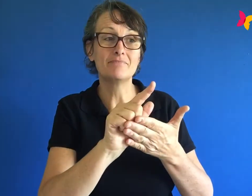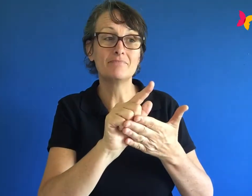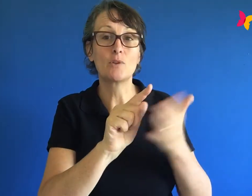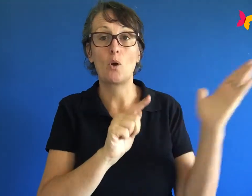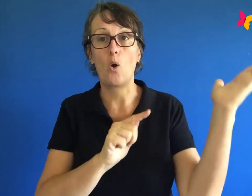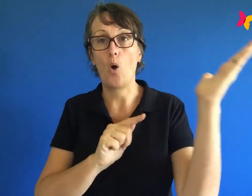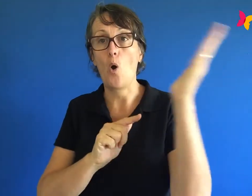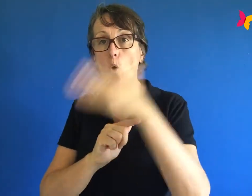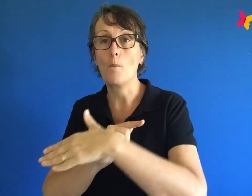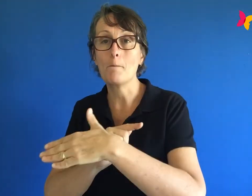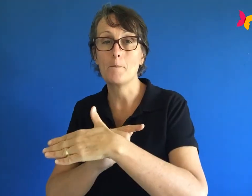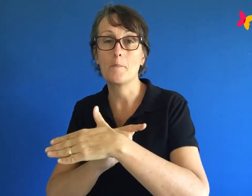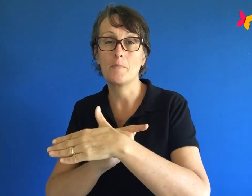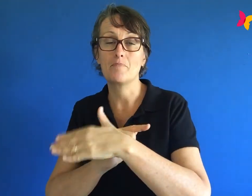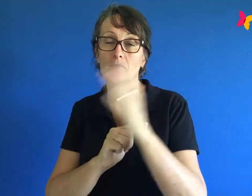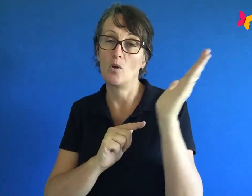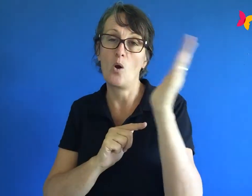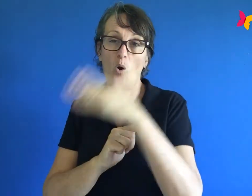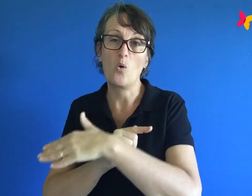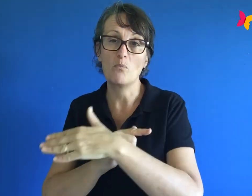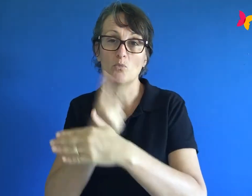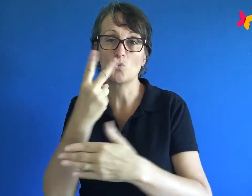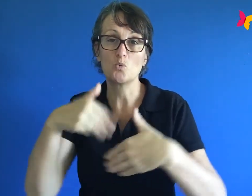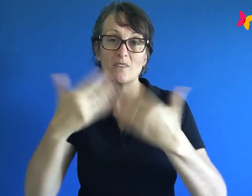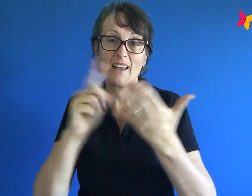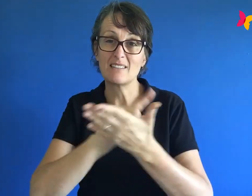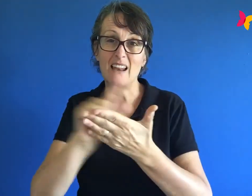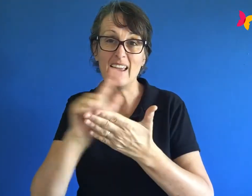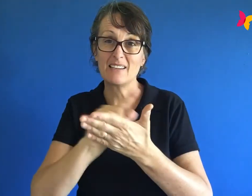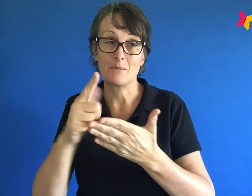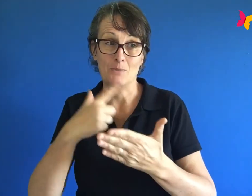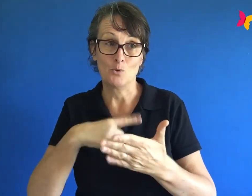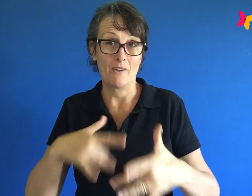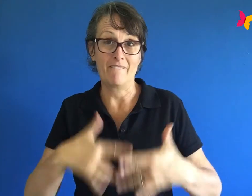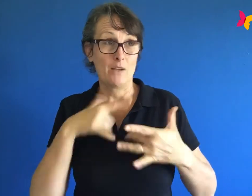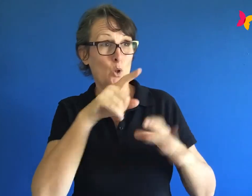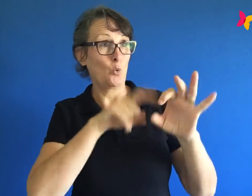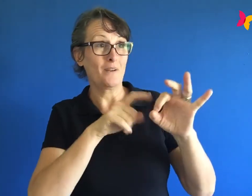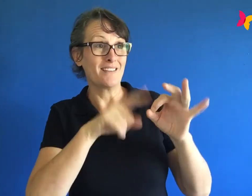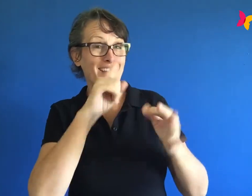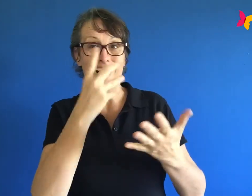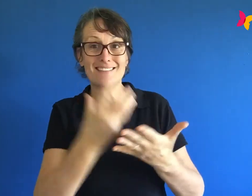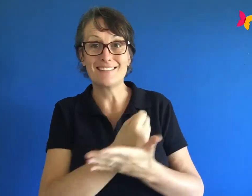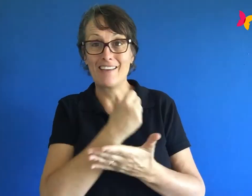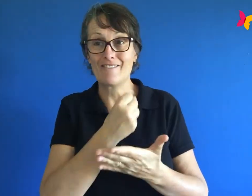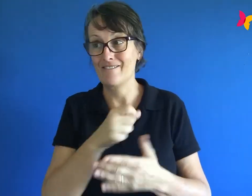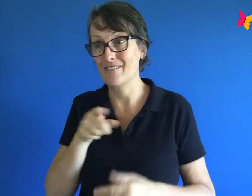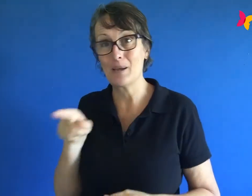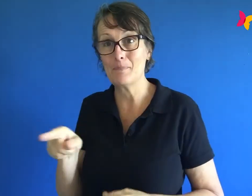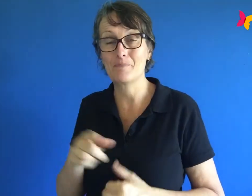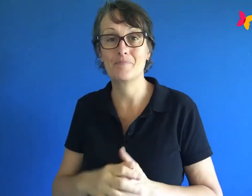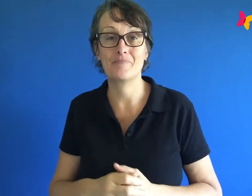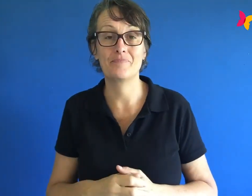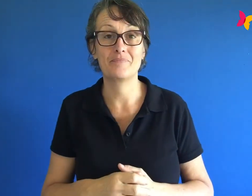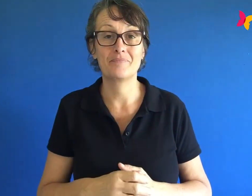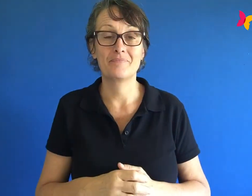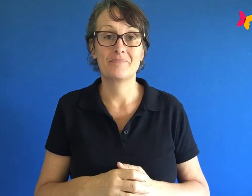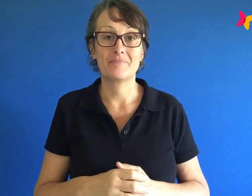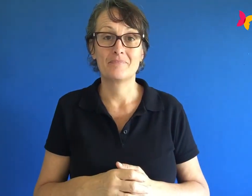home because we didn't think we could keep him safe. What sort of impact does a moment like that have on you? I